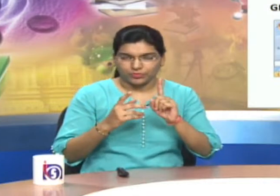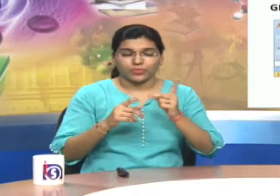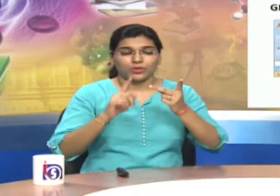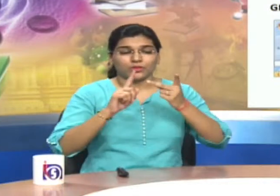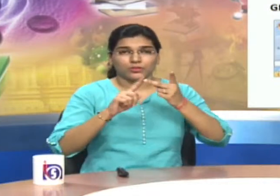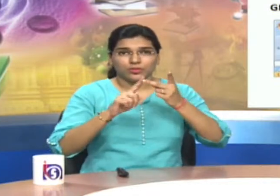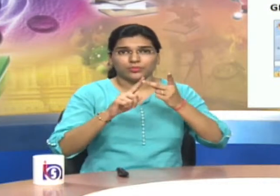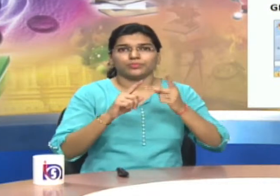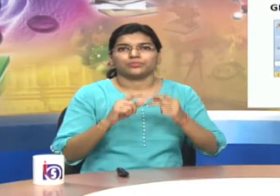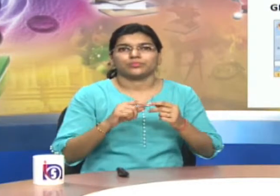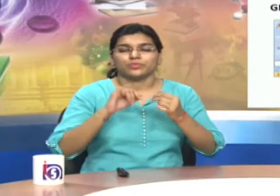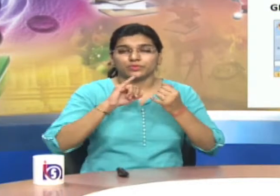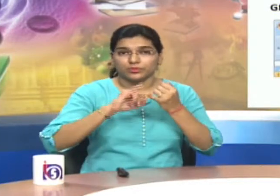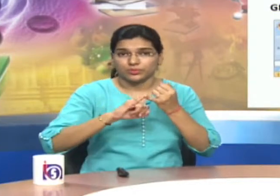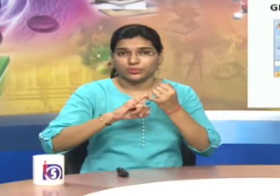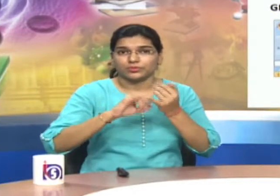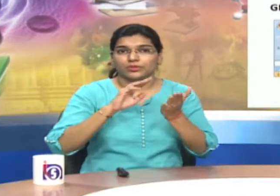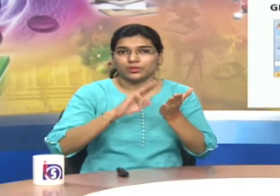Auto shape we will understand, and then